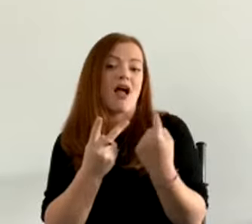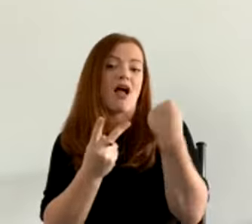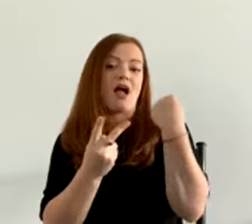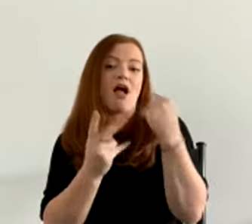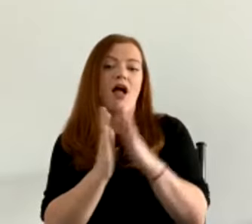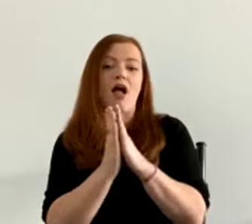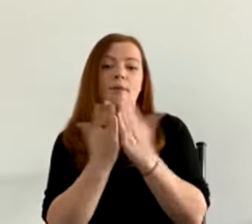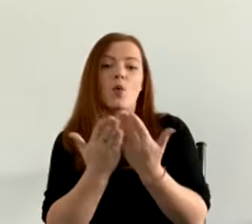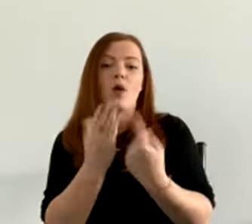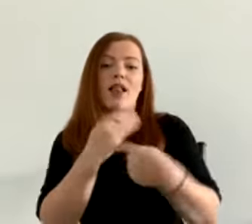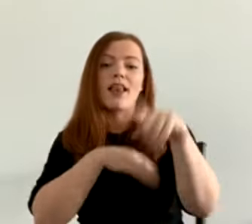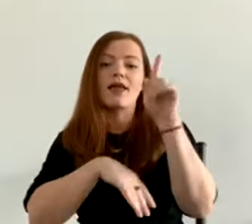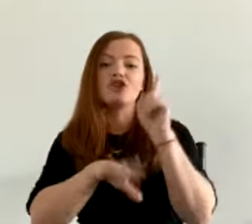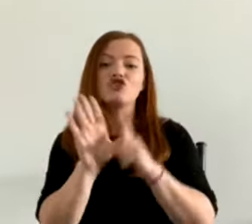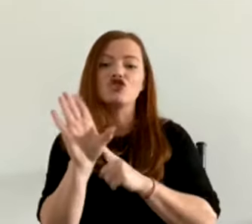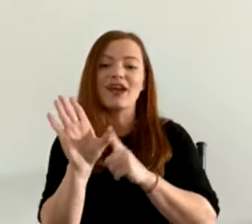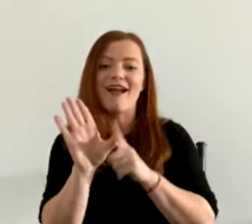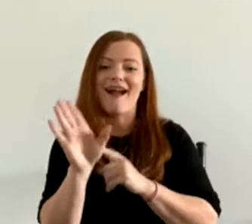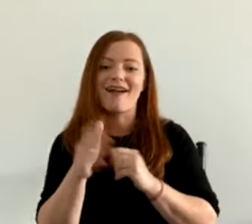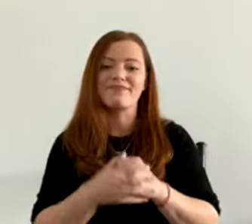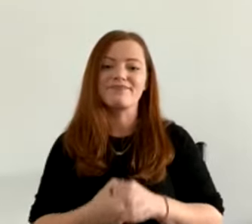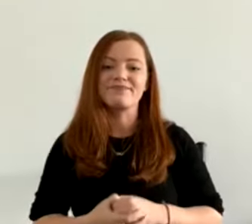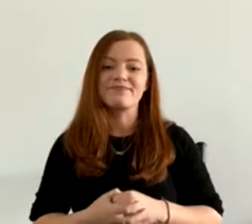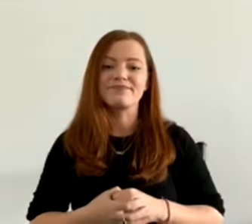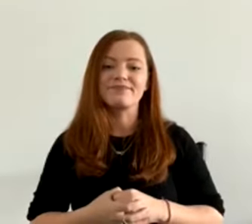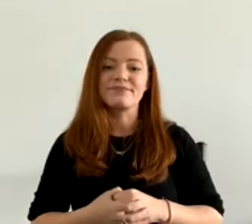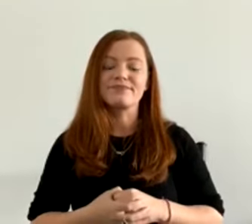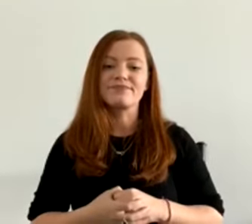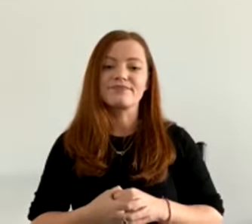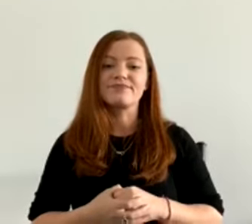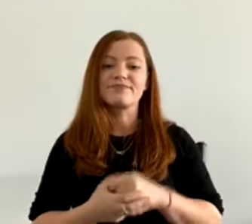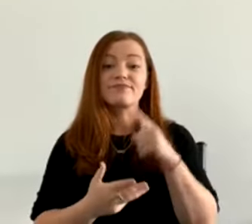year. It's a running anthology.